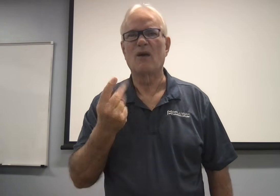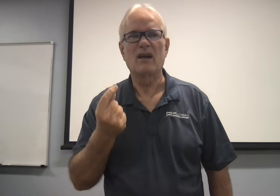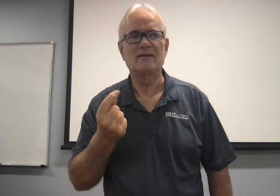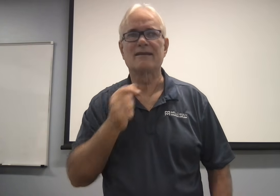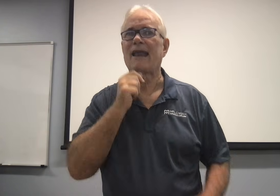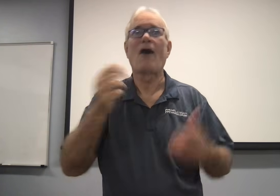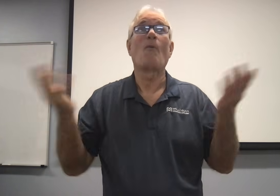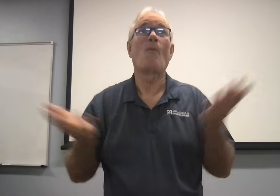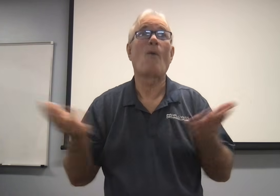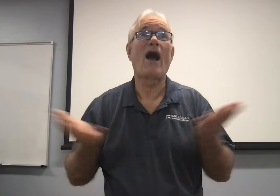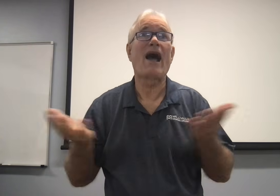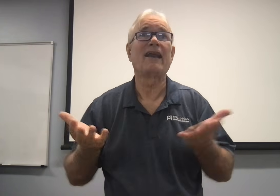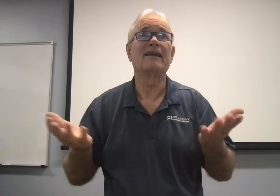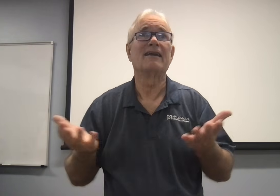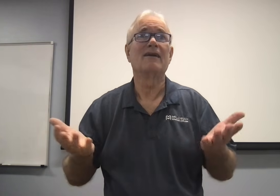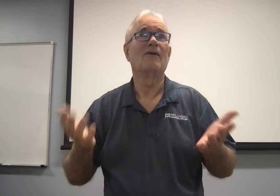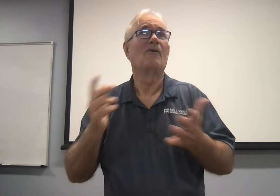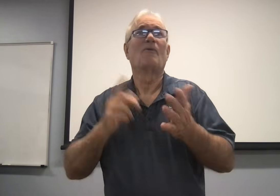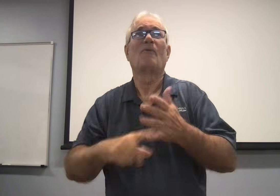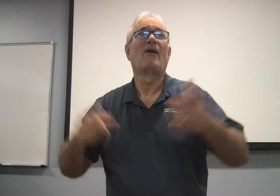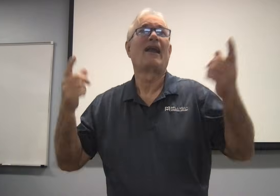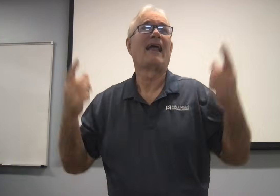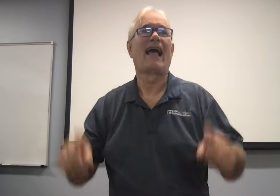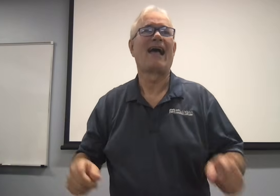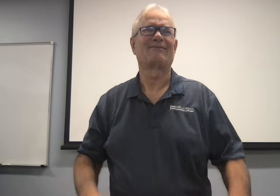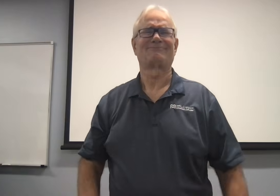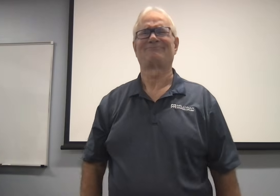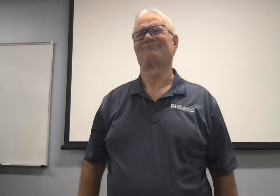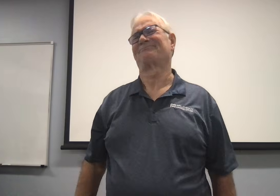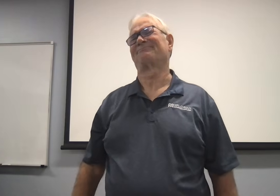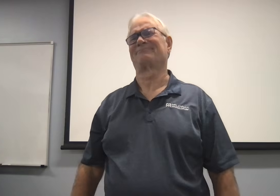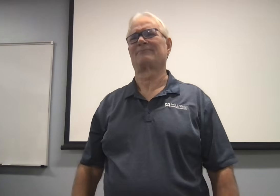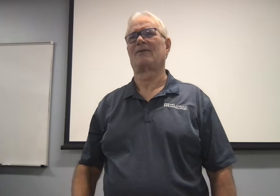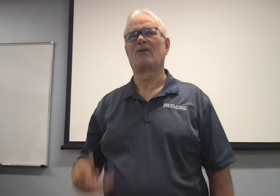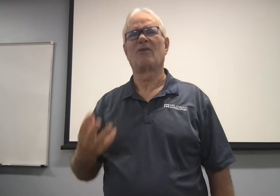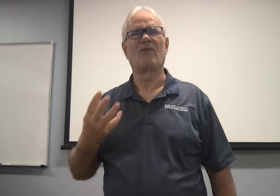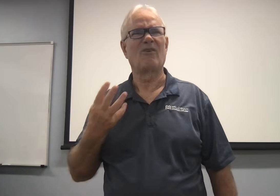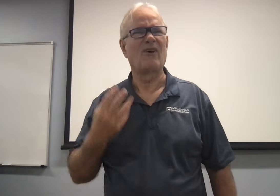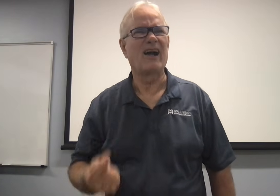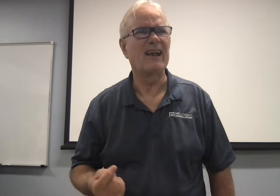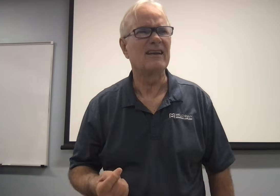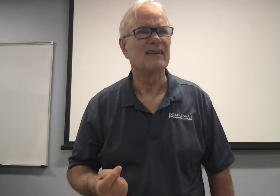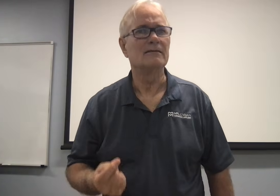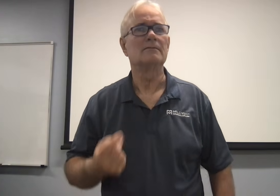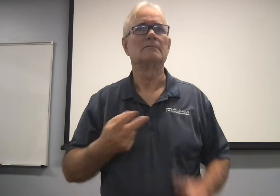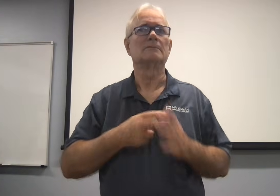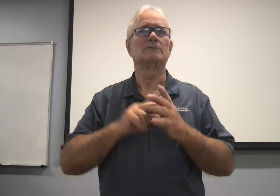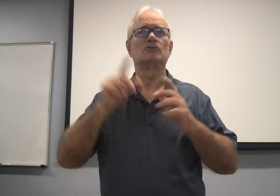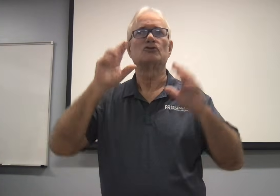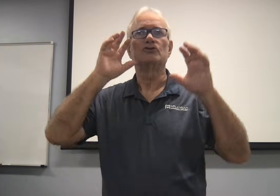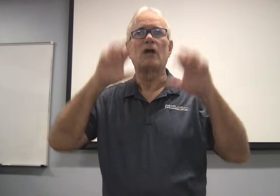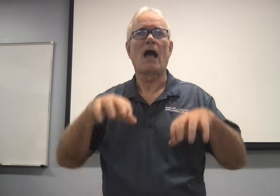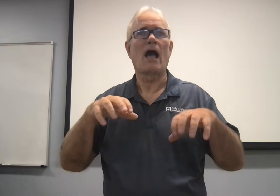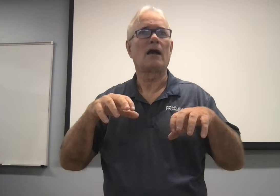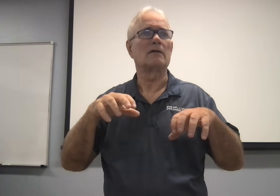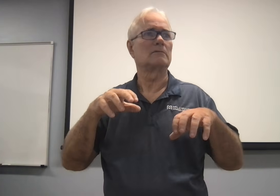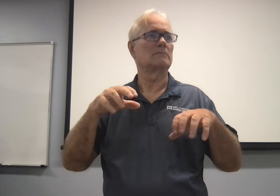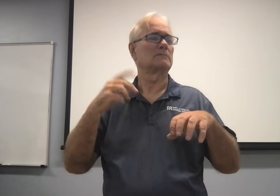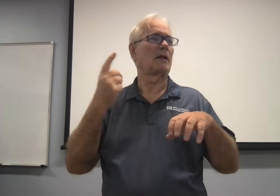What? Not what? Or what happened? What? You know, it